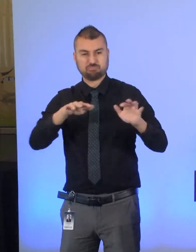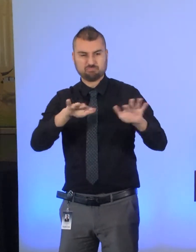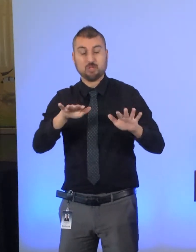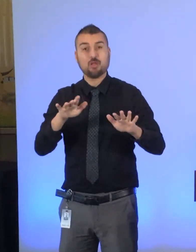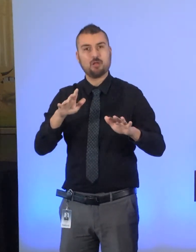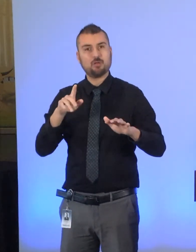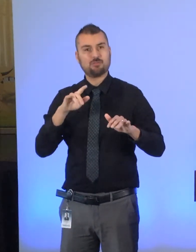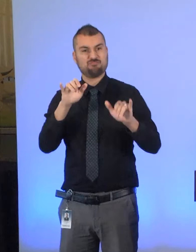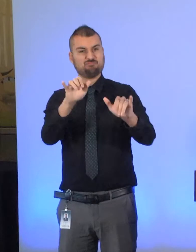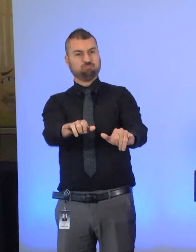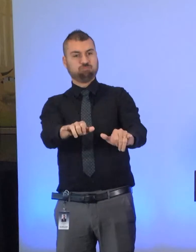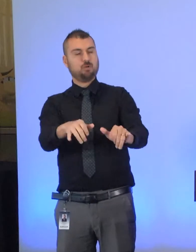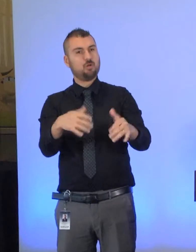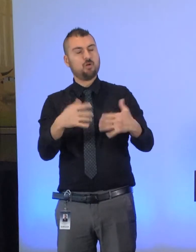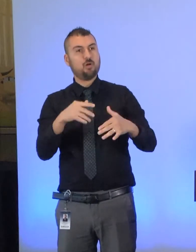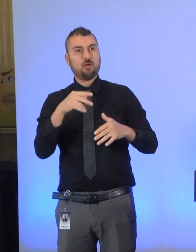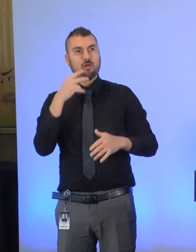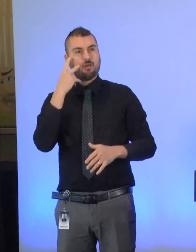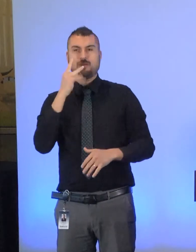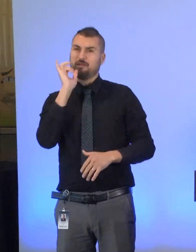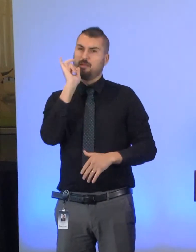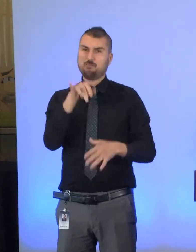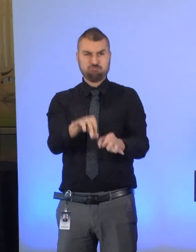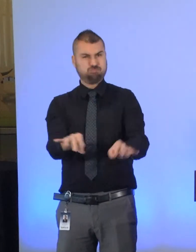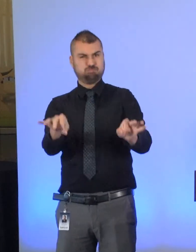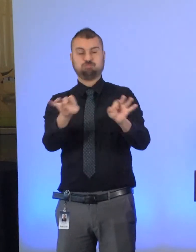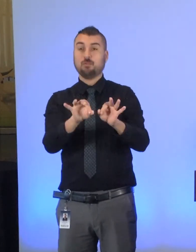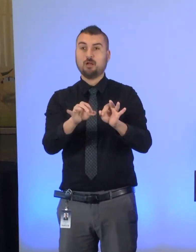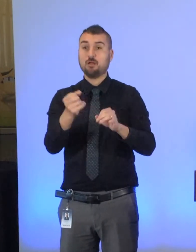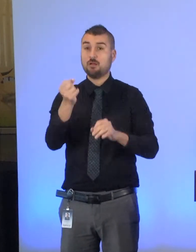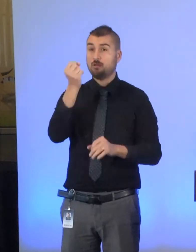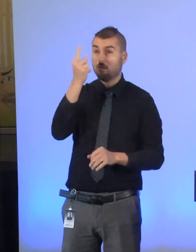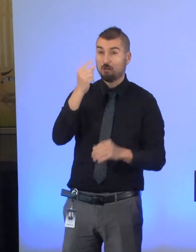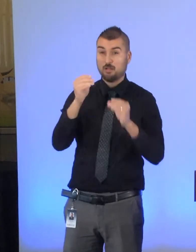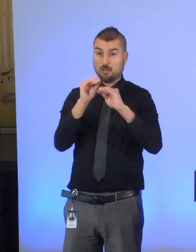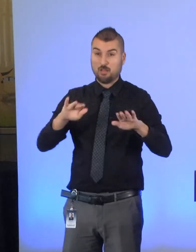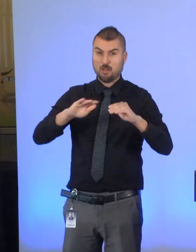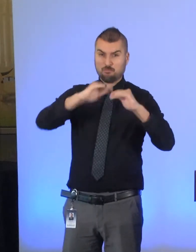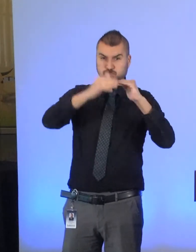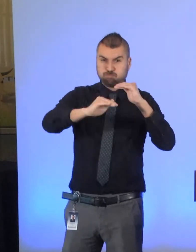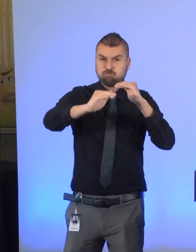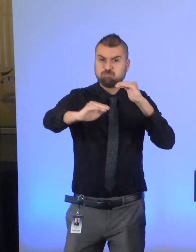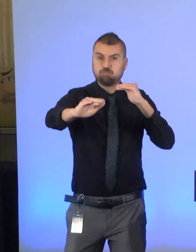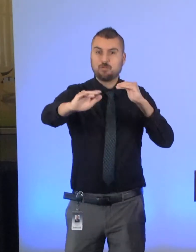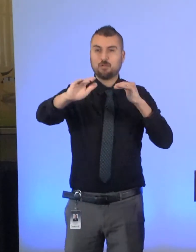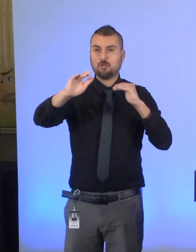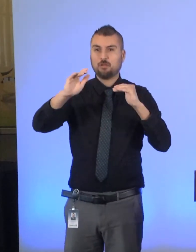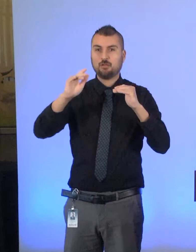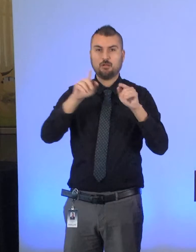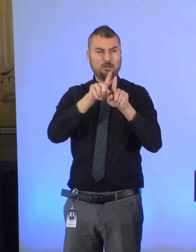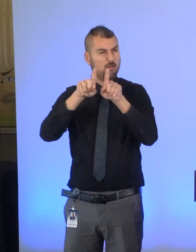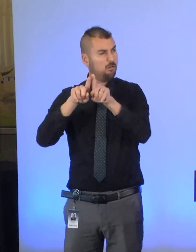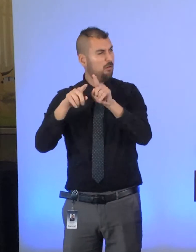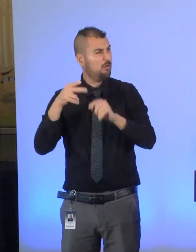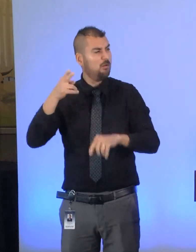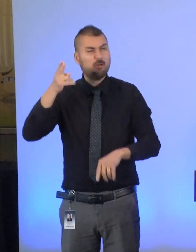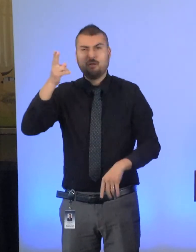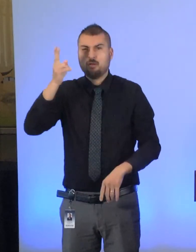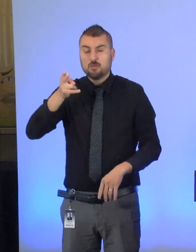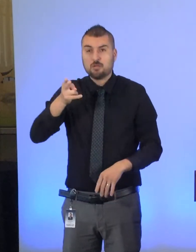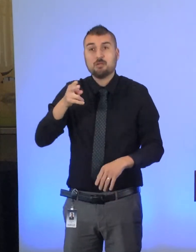away that the topography and the history, not